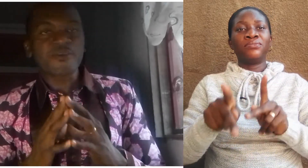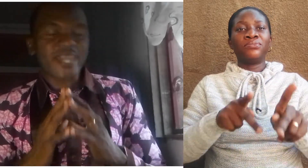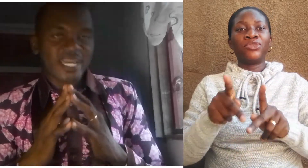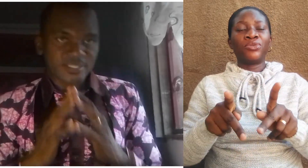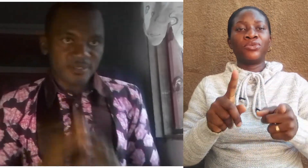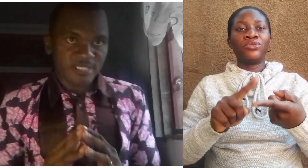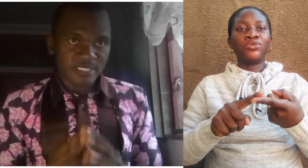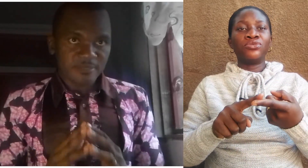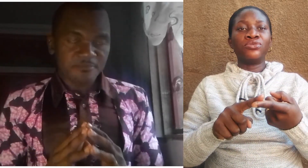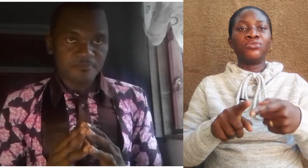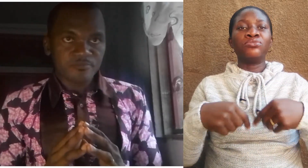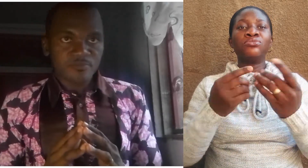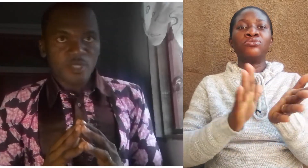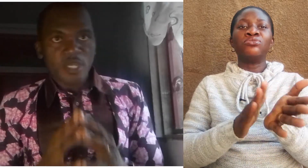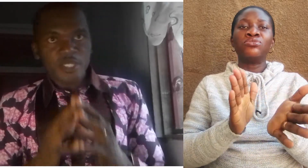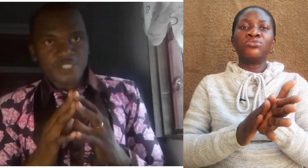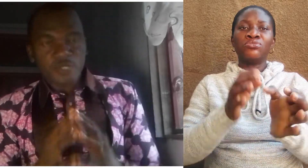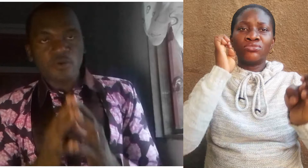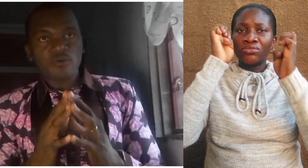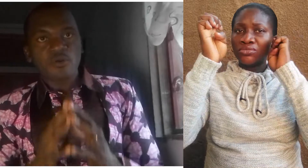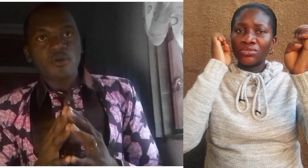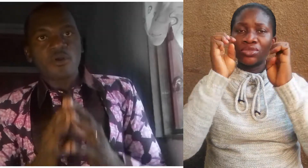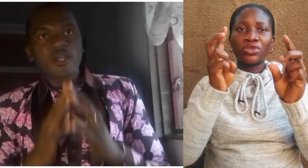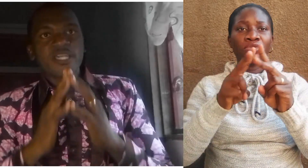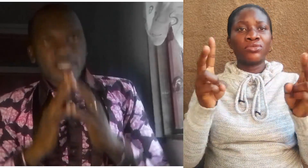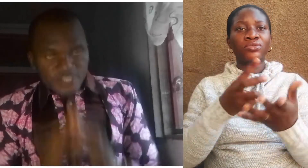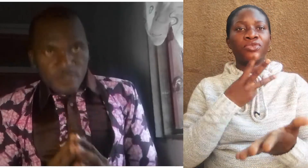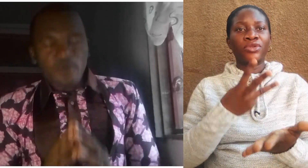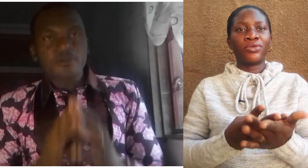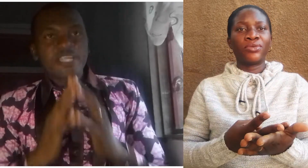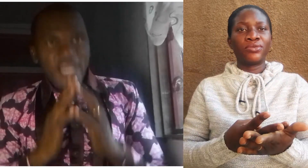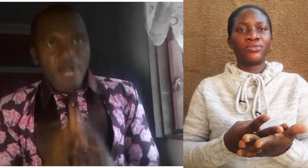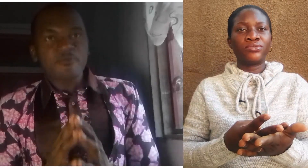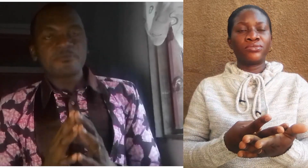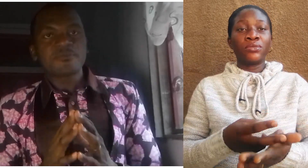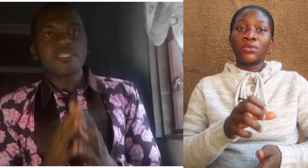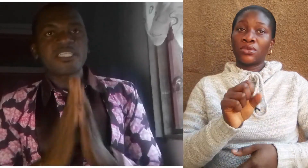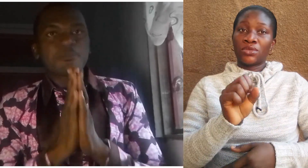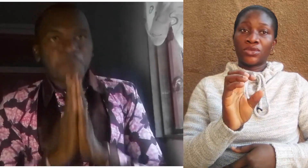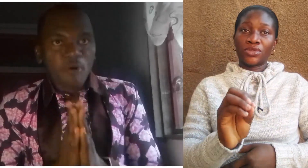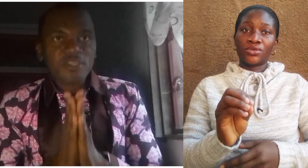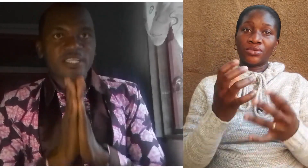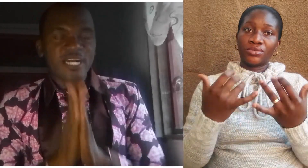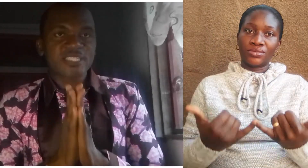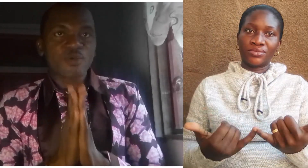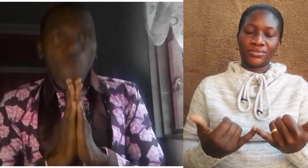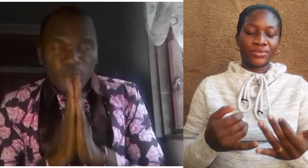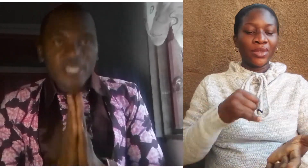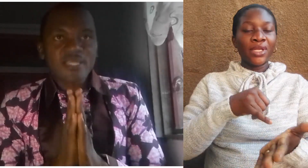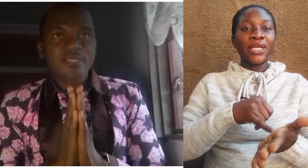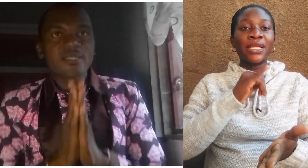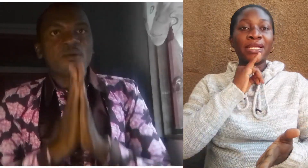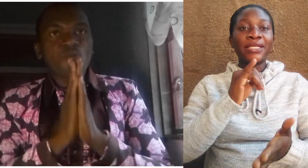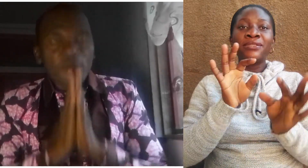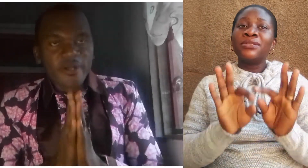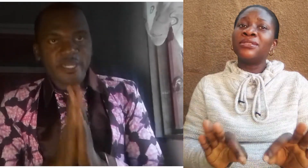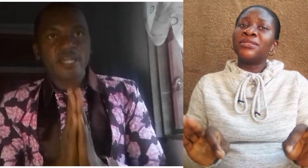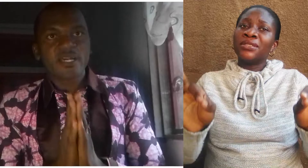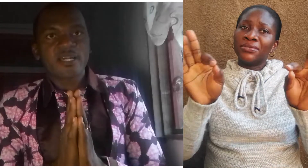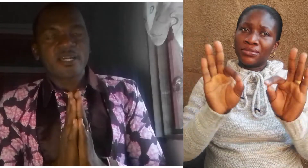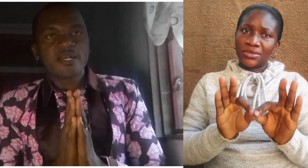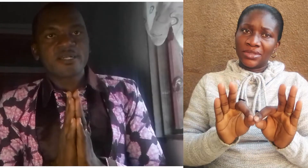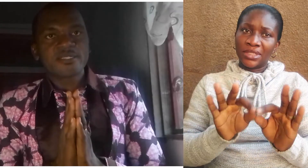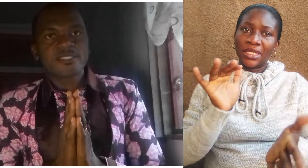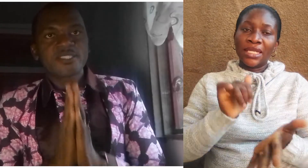well educated. So, so now it is important that we